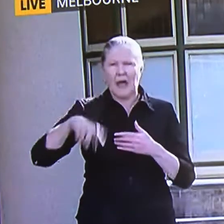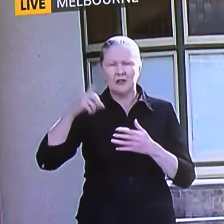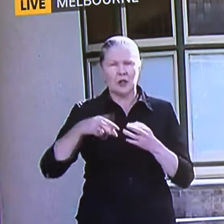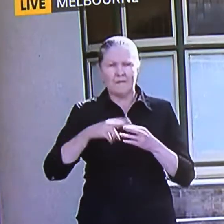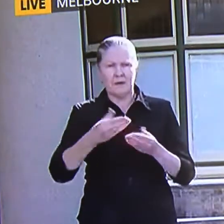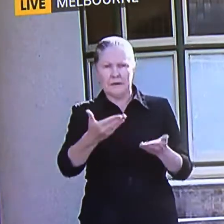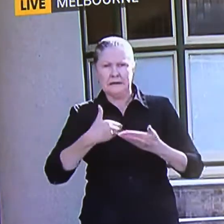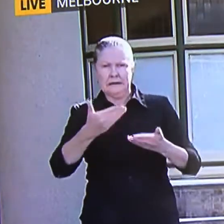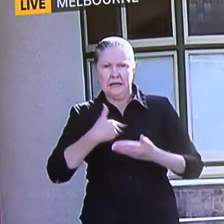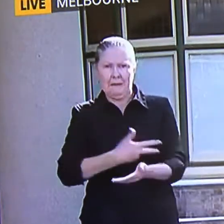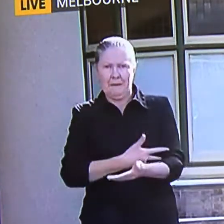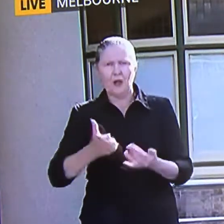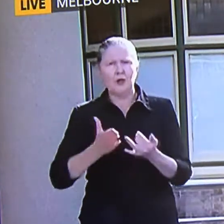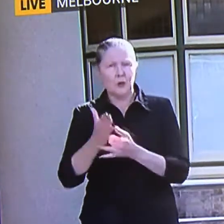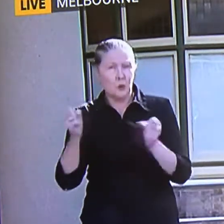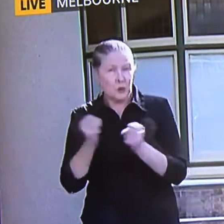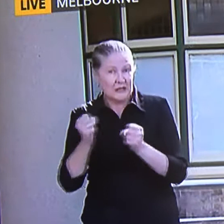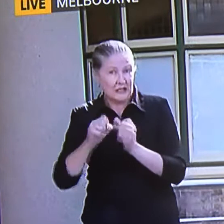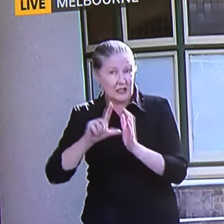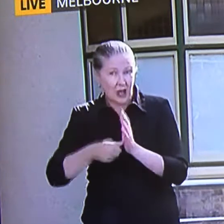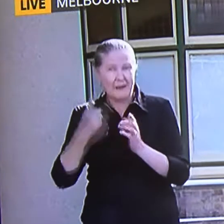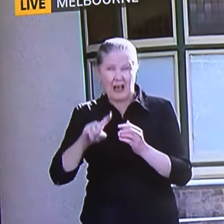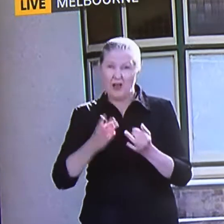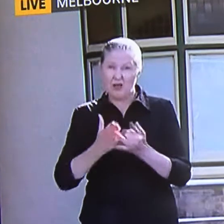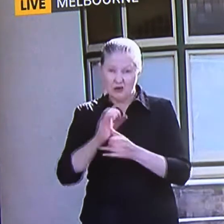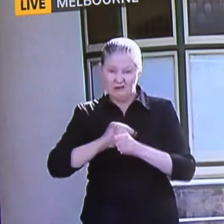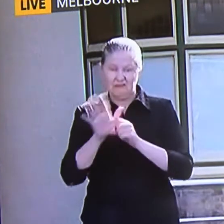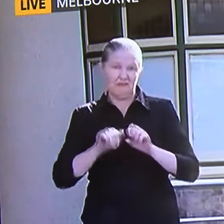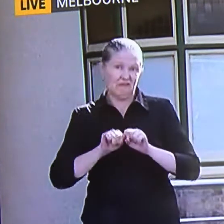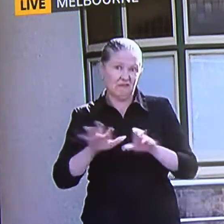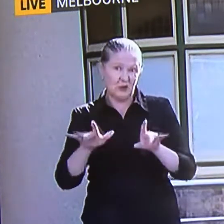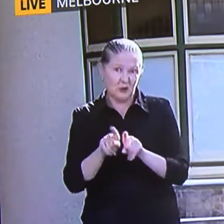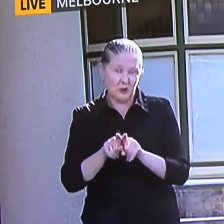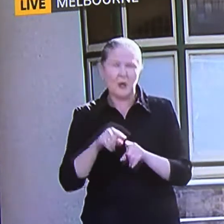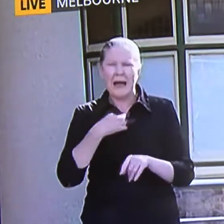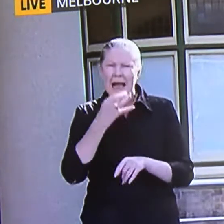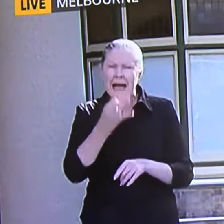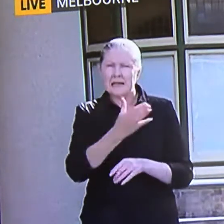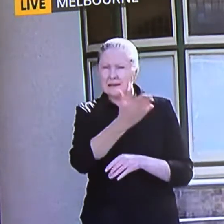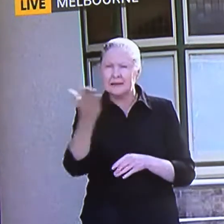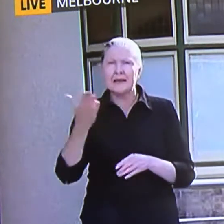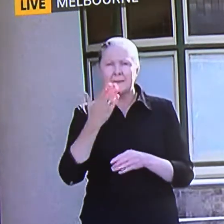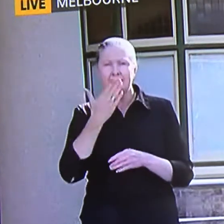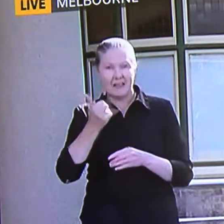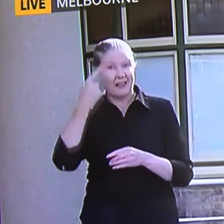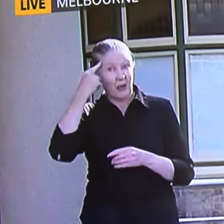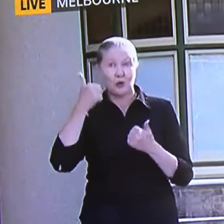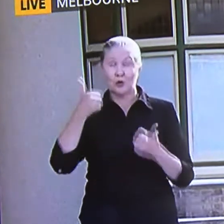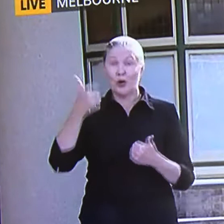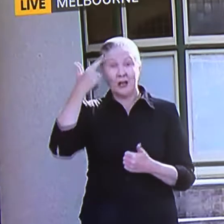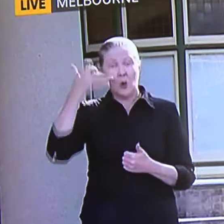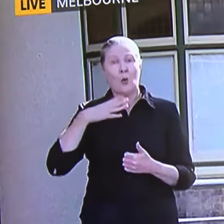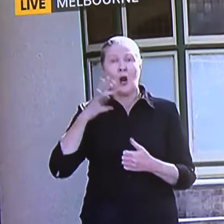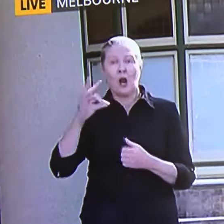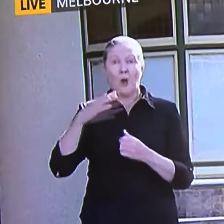the pandemic, through the winter period, and we're asking all Australians to be a reasonable excuse to leave home